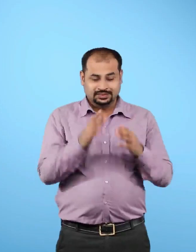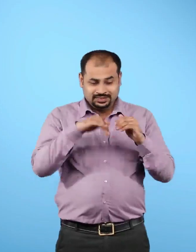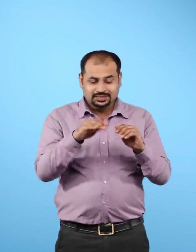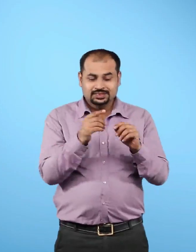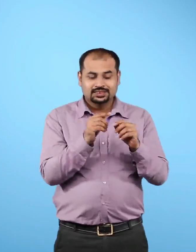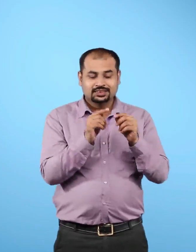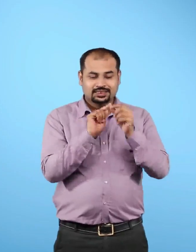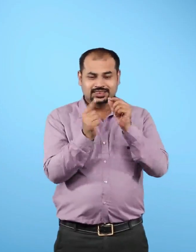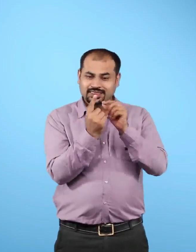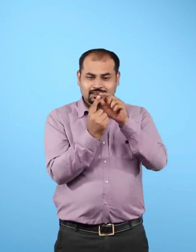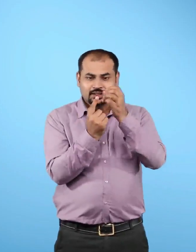flame 3.